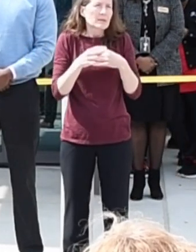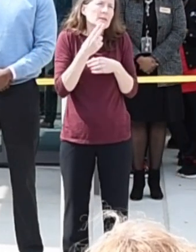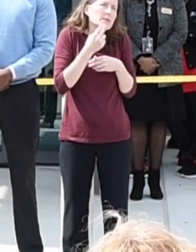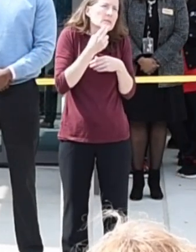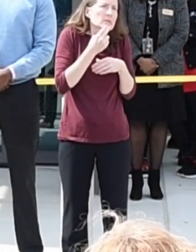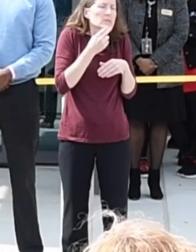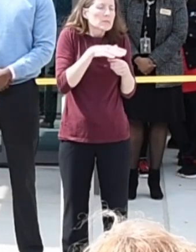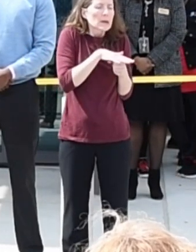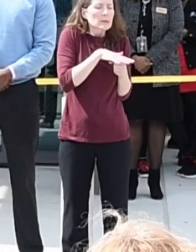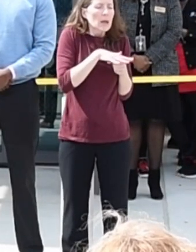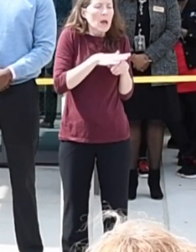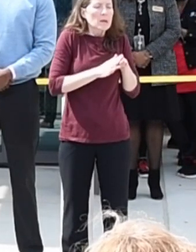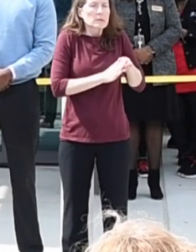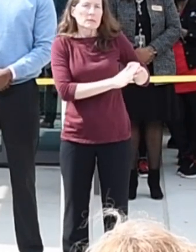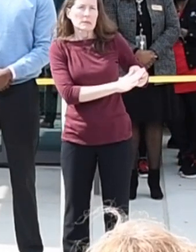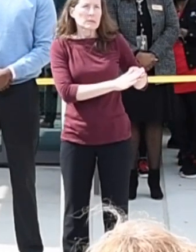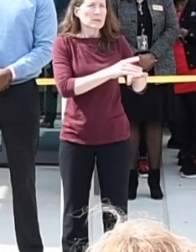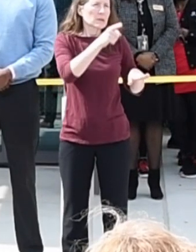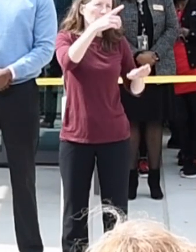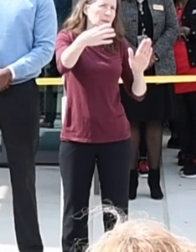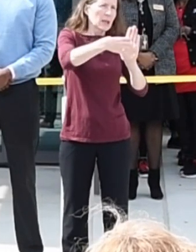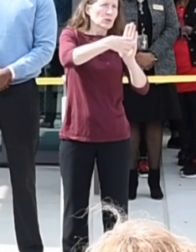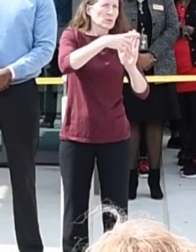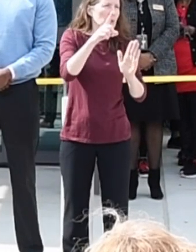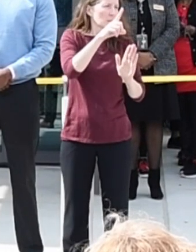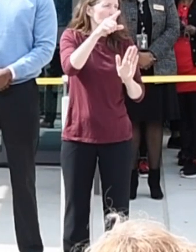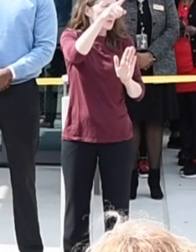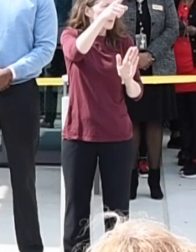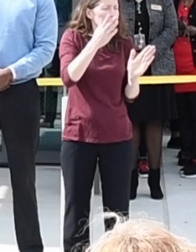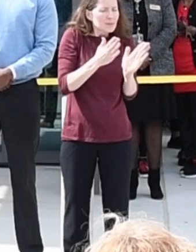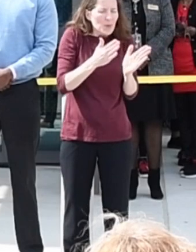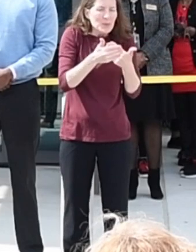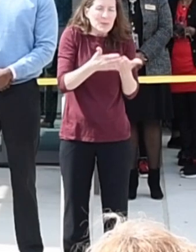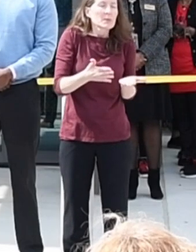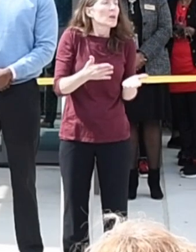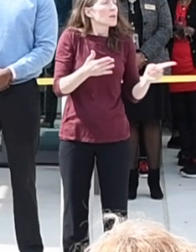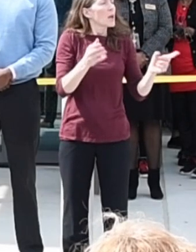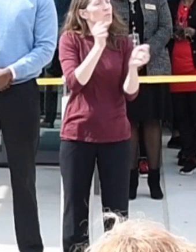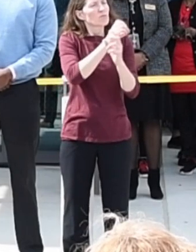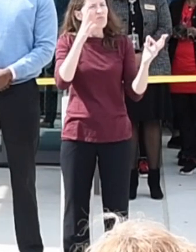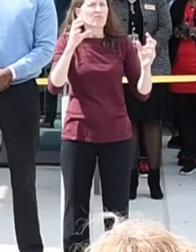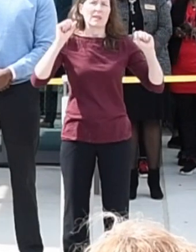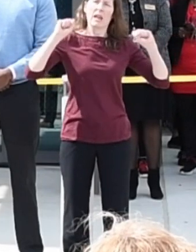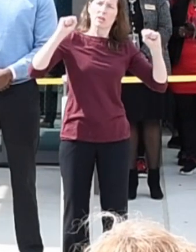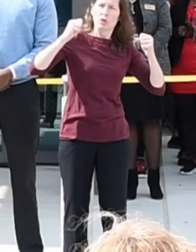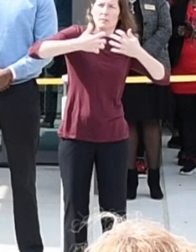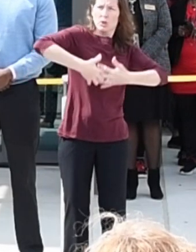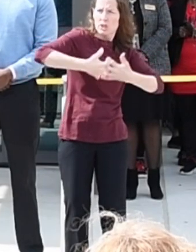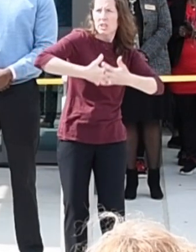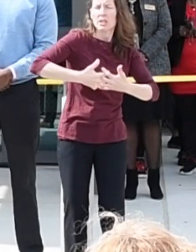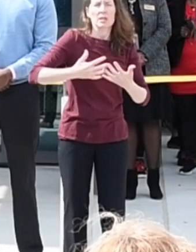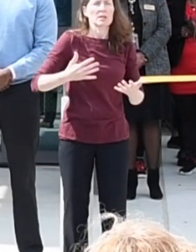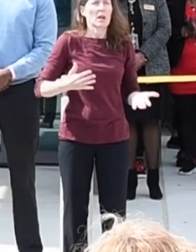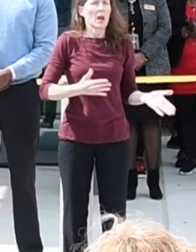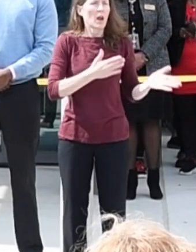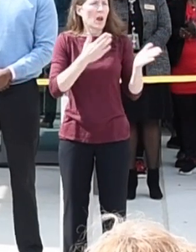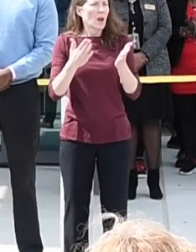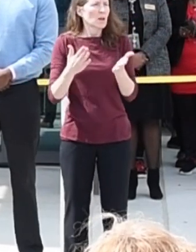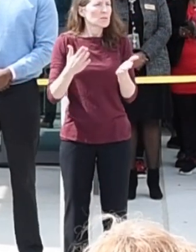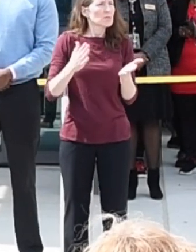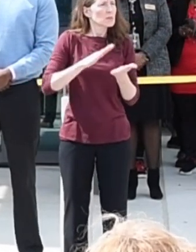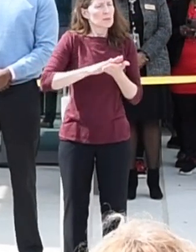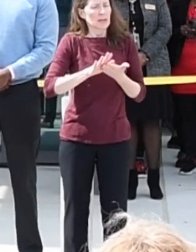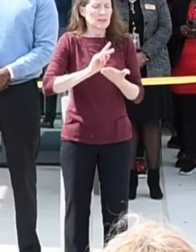with cramped rooms attached to a library. They envisioned exercise machines and nice kitchens